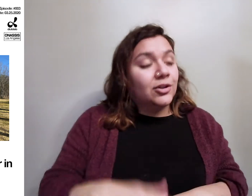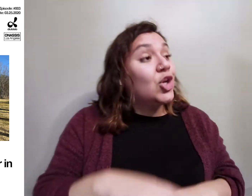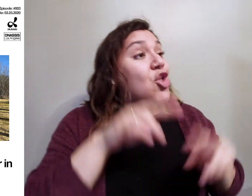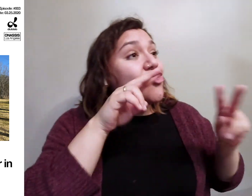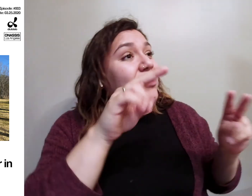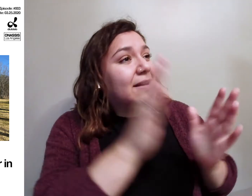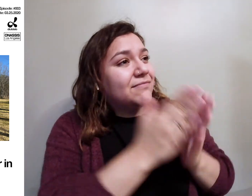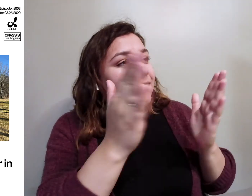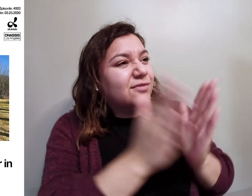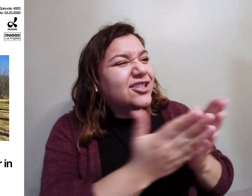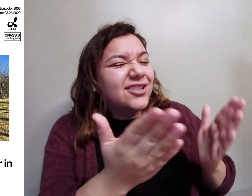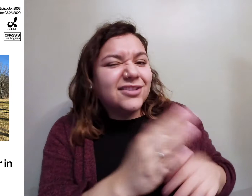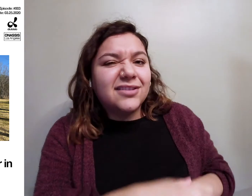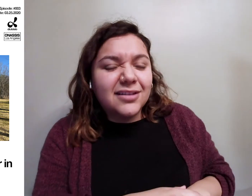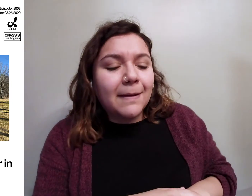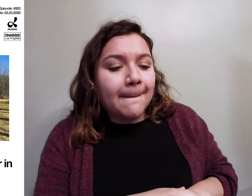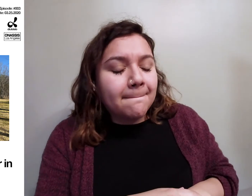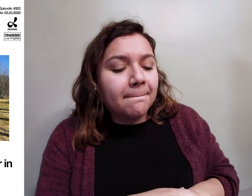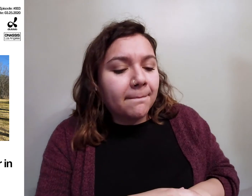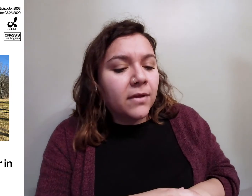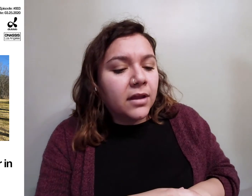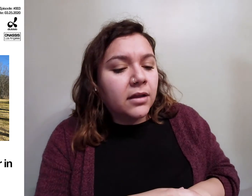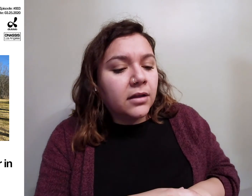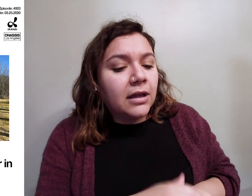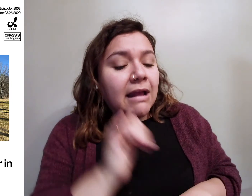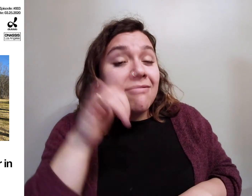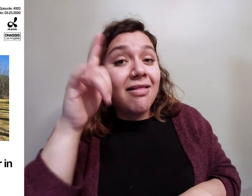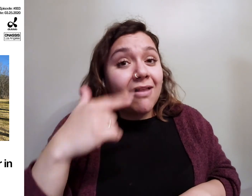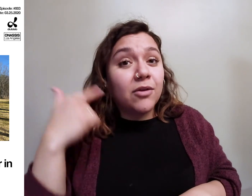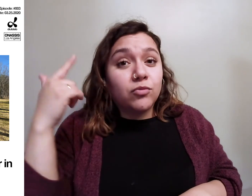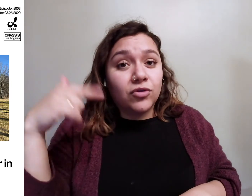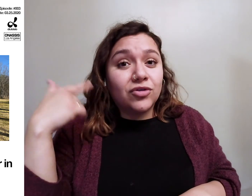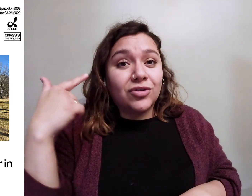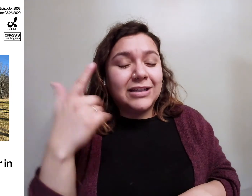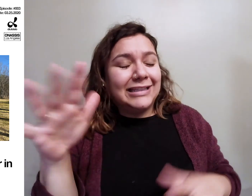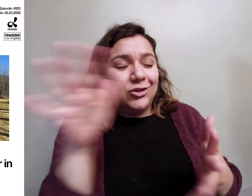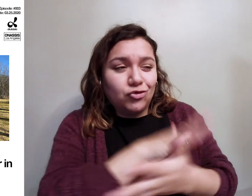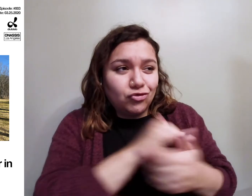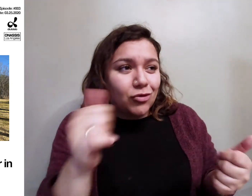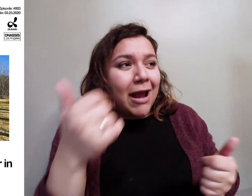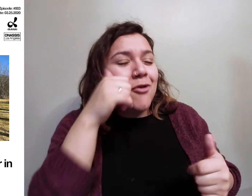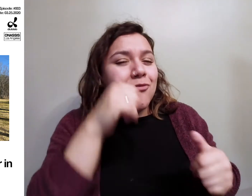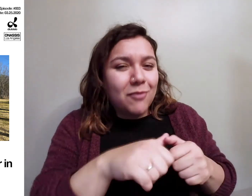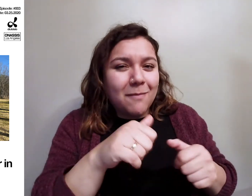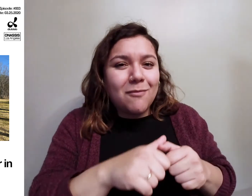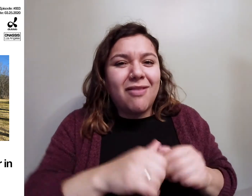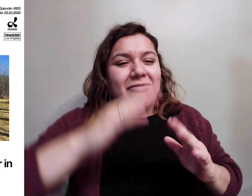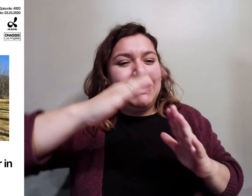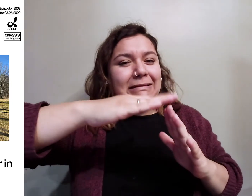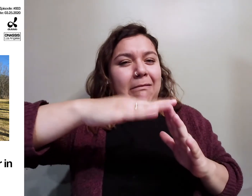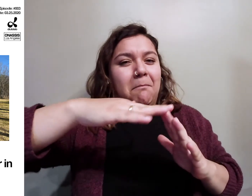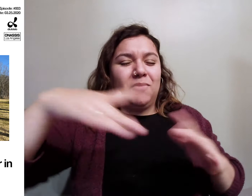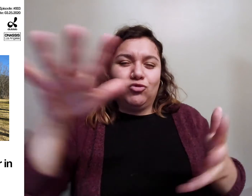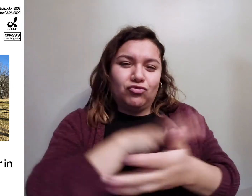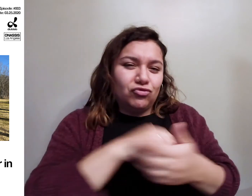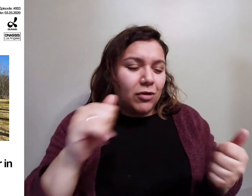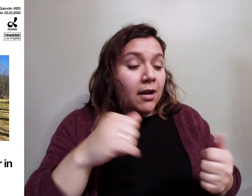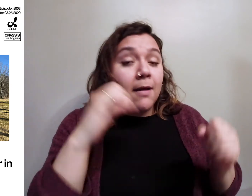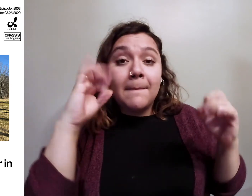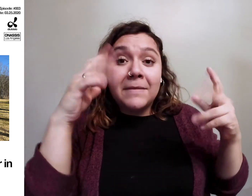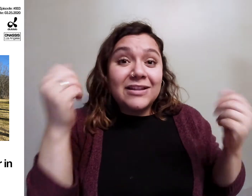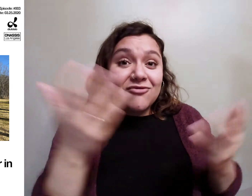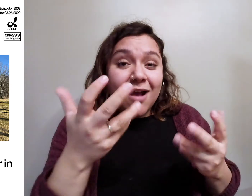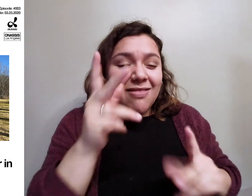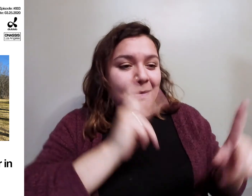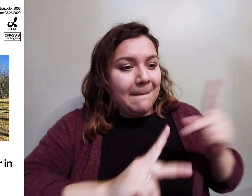library, which, though destroyed, they're still wearing their hats and they're still